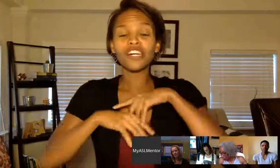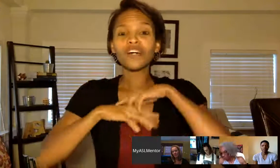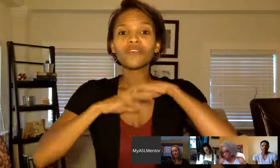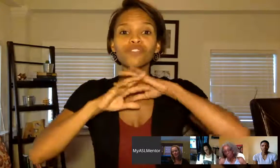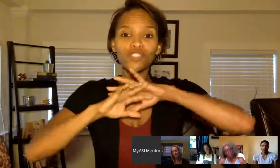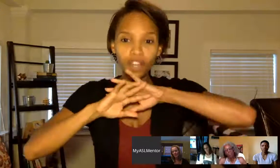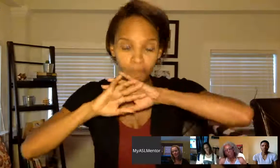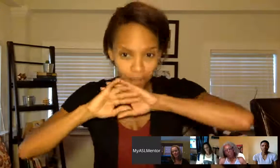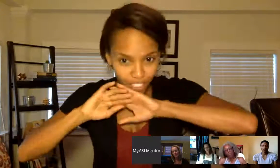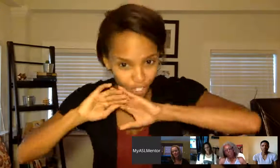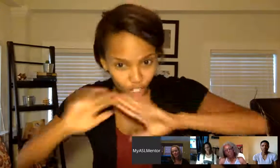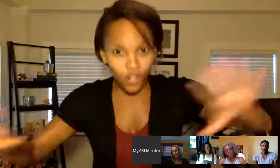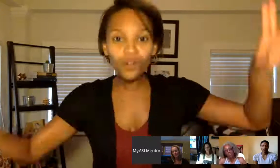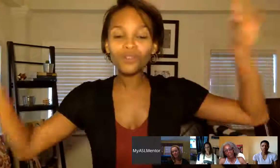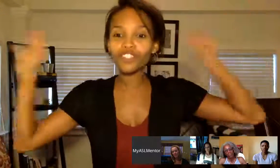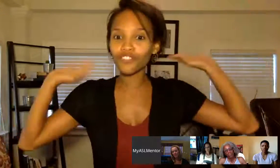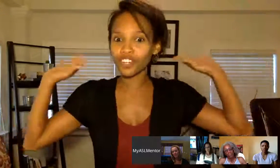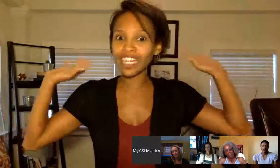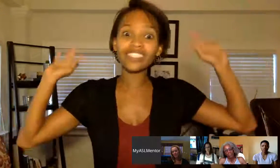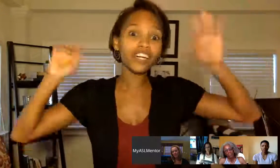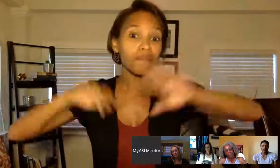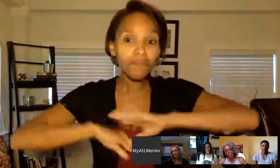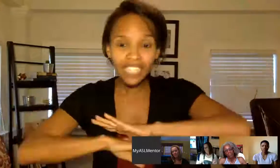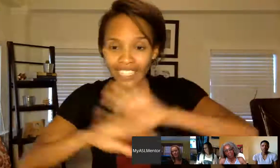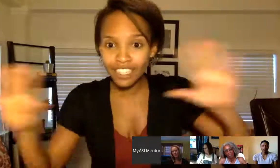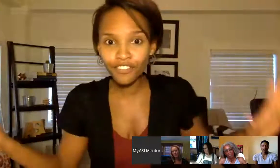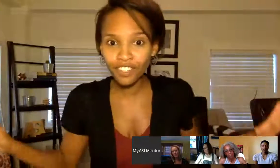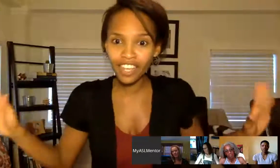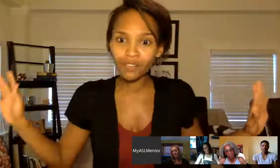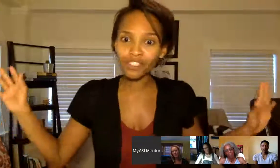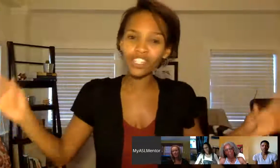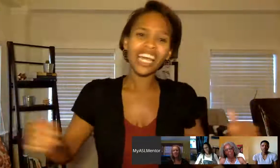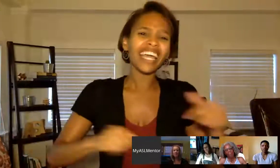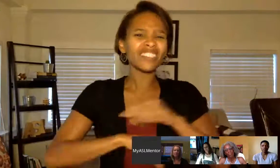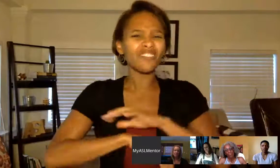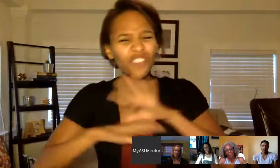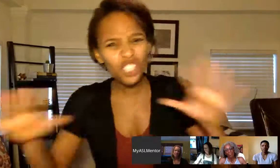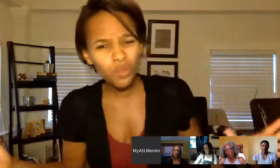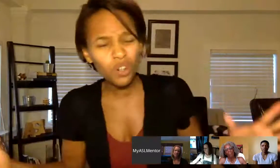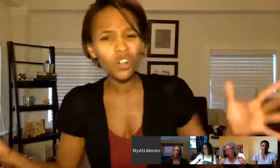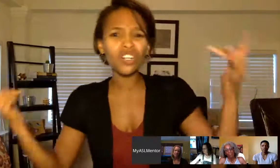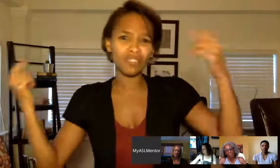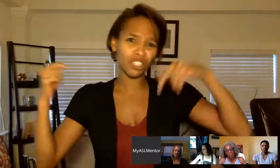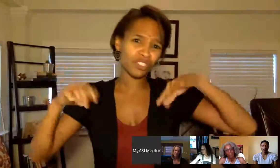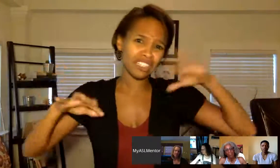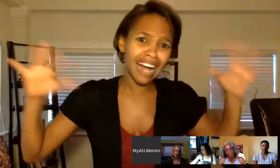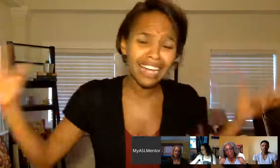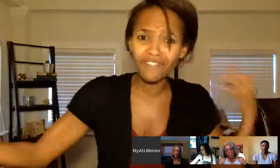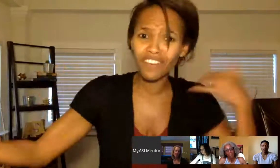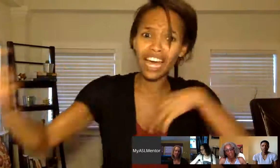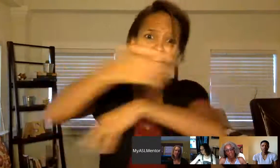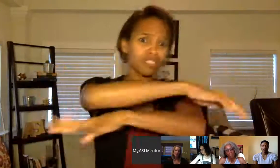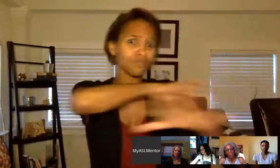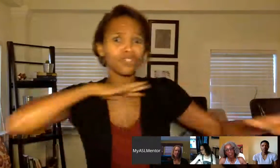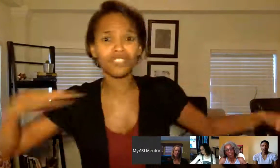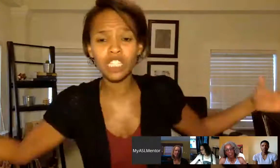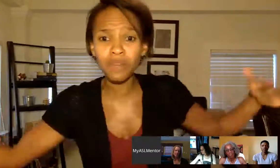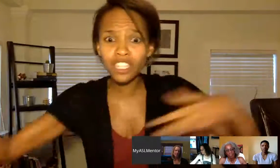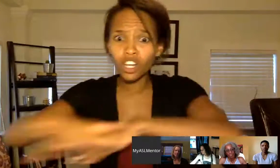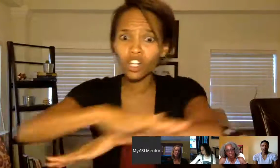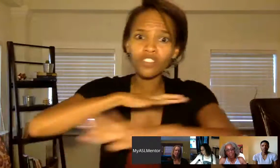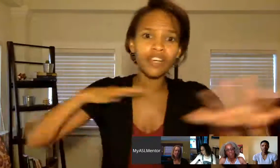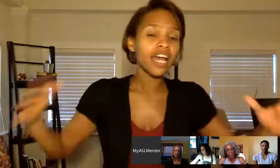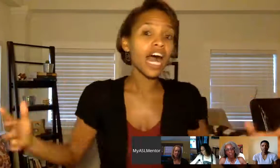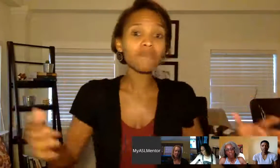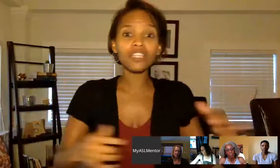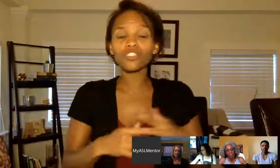look so different. It's a completely different language. It's visual and these classifiers, and we're using space